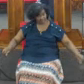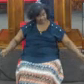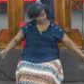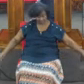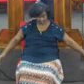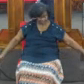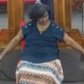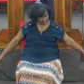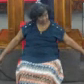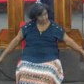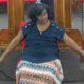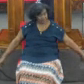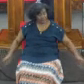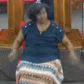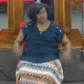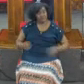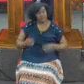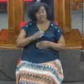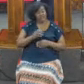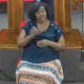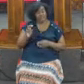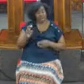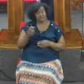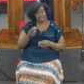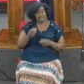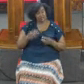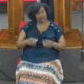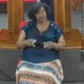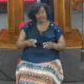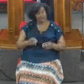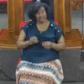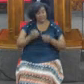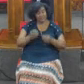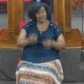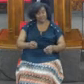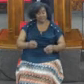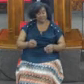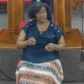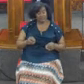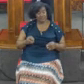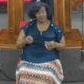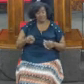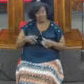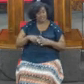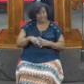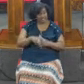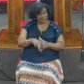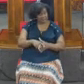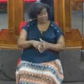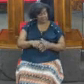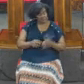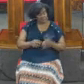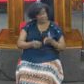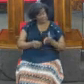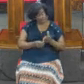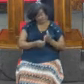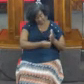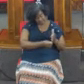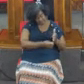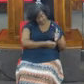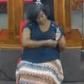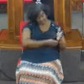them. The second way was they would put it on an animal, put a bag on it, put holes in the bag, and let